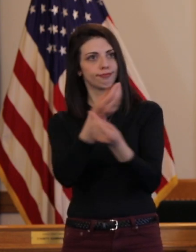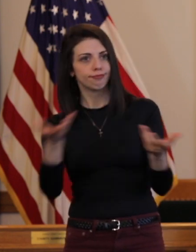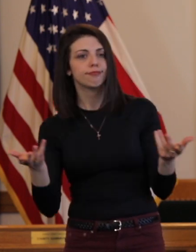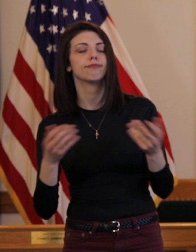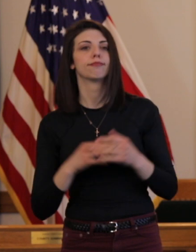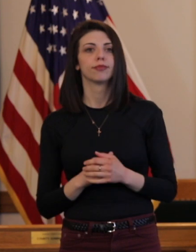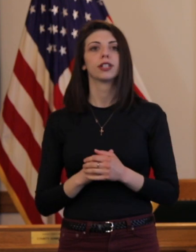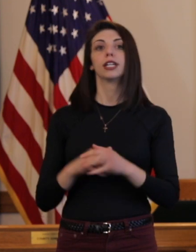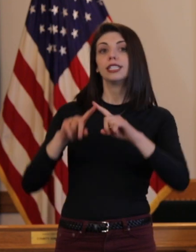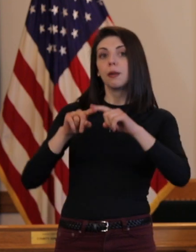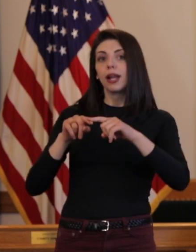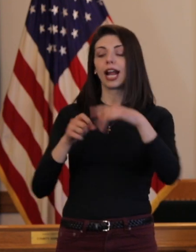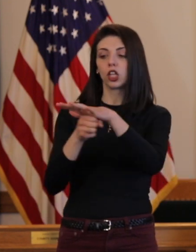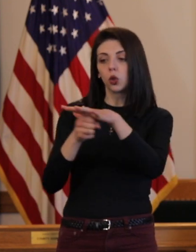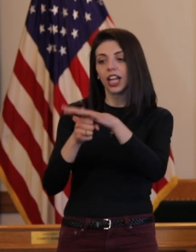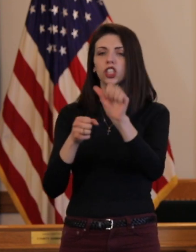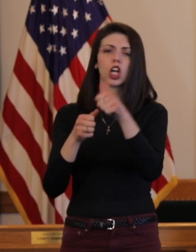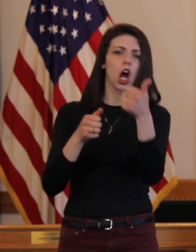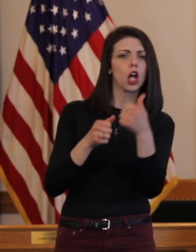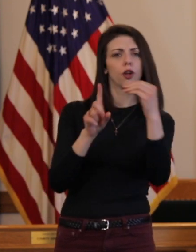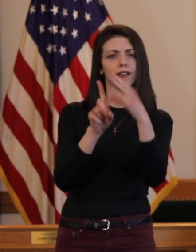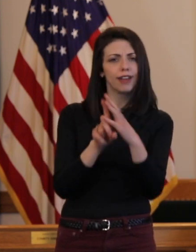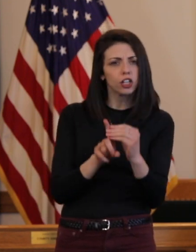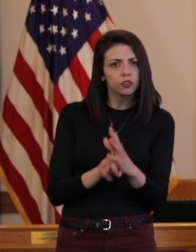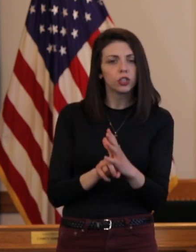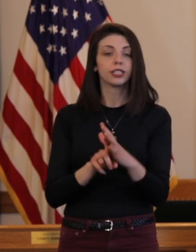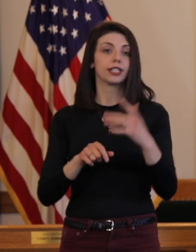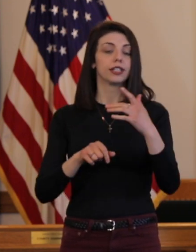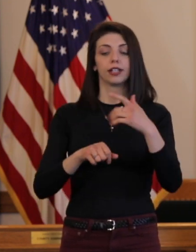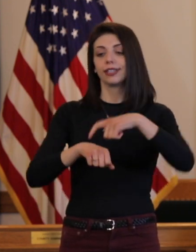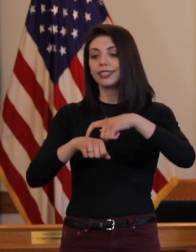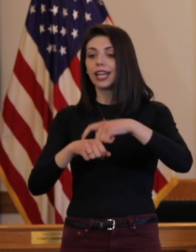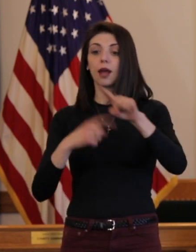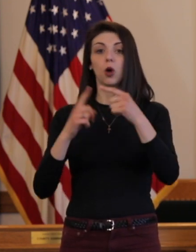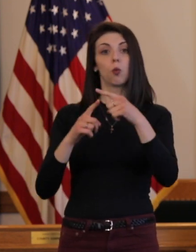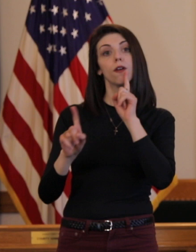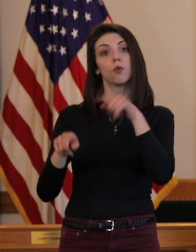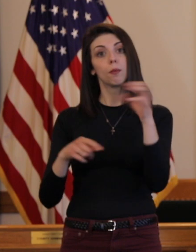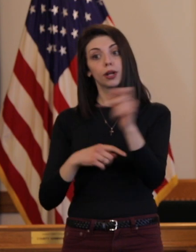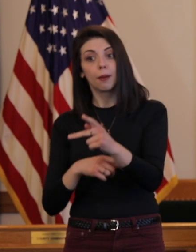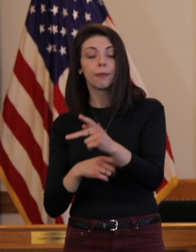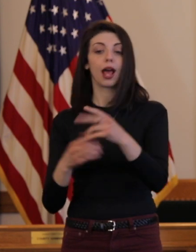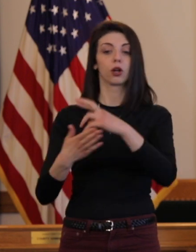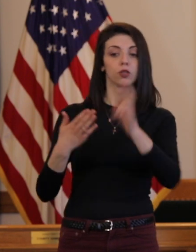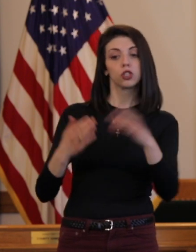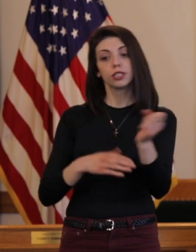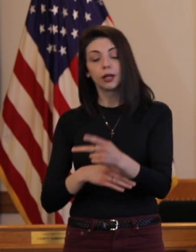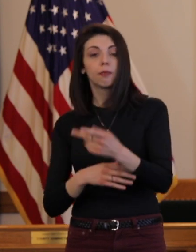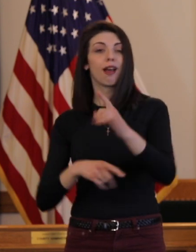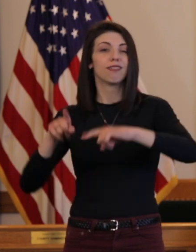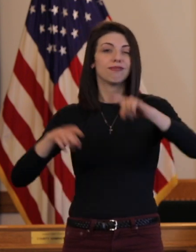lab analysis, and other factors, the timing of test results may vary, and the reporting of cases will also vary in